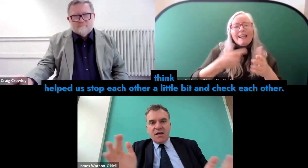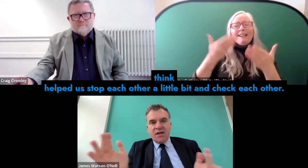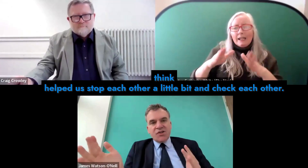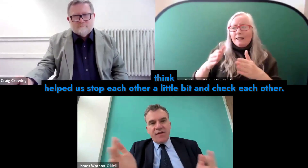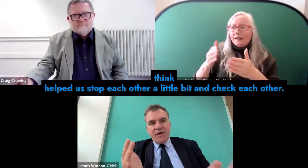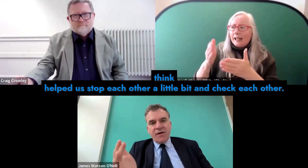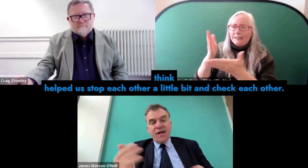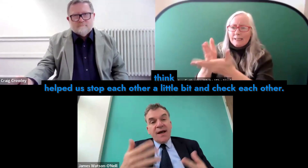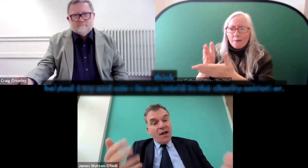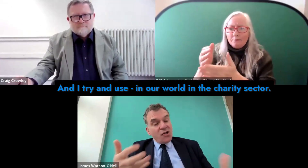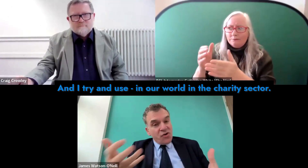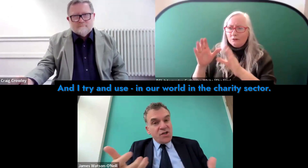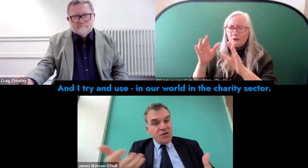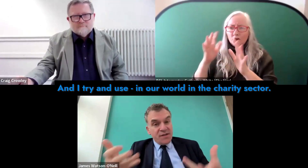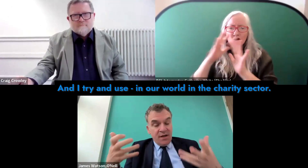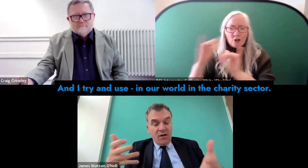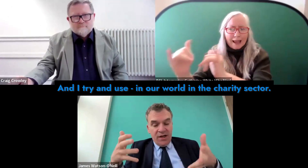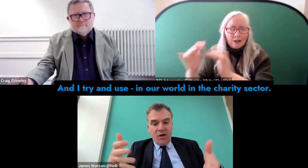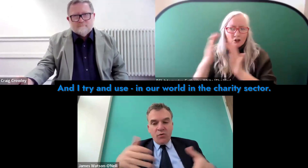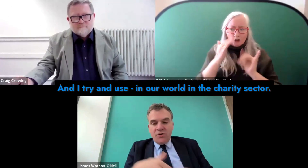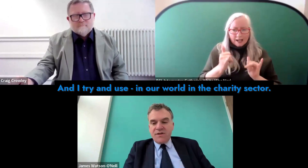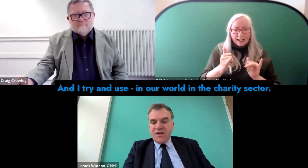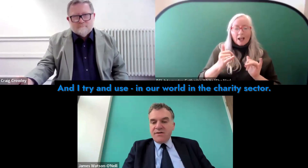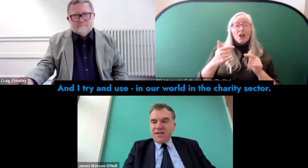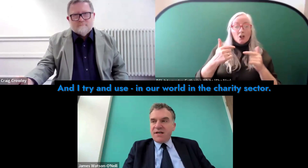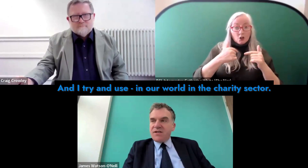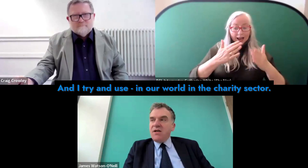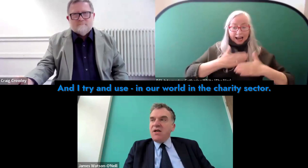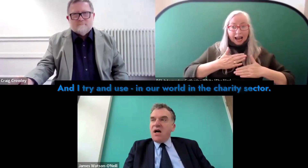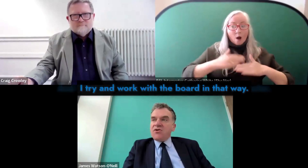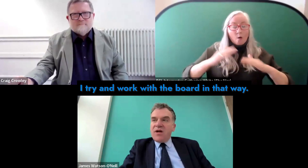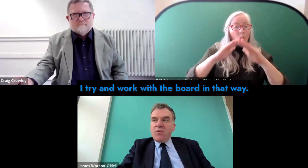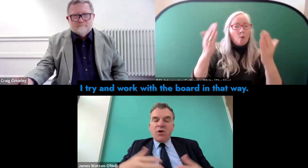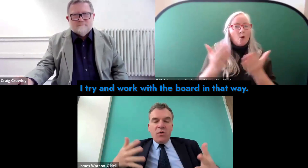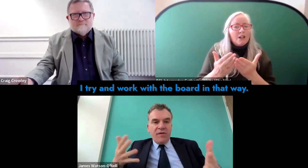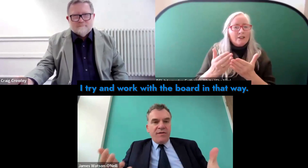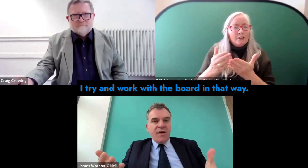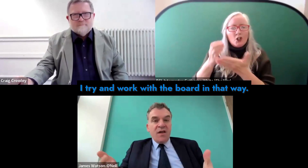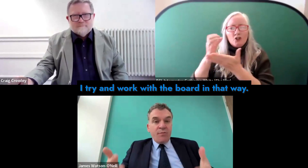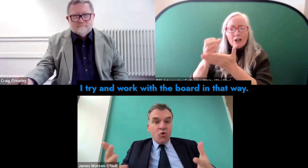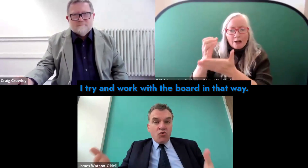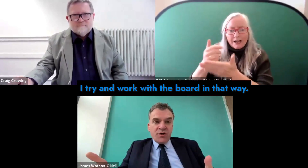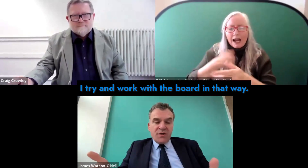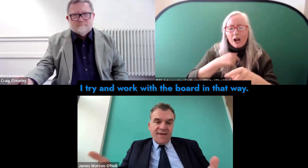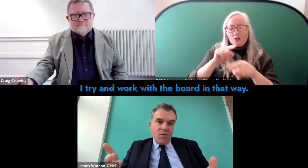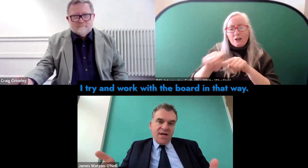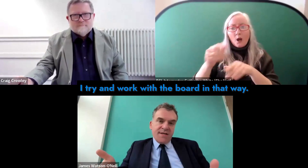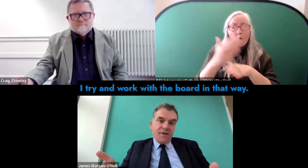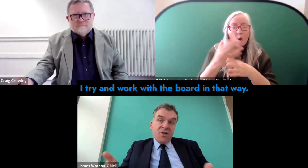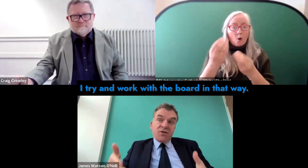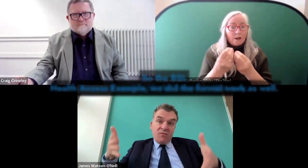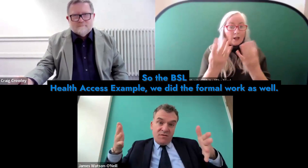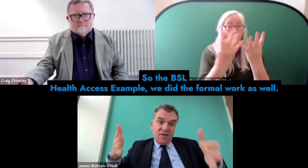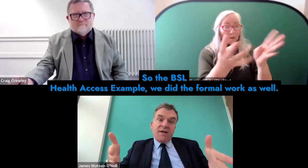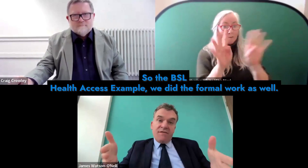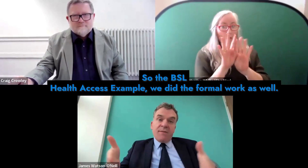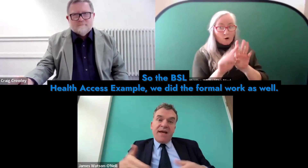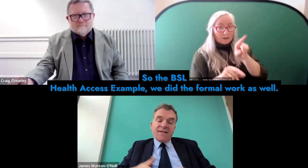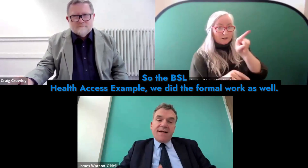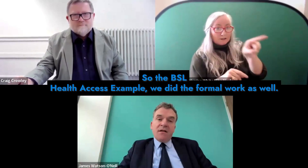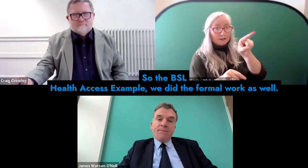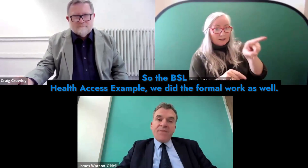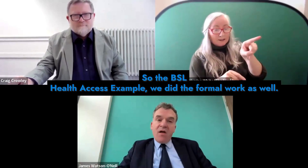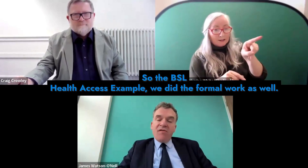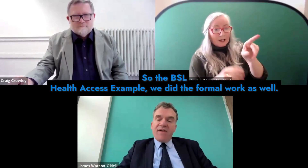and check each other. And I try and use in our world, in the charity sector, I try and work with the board in that way. So